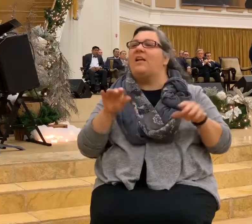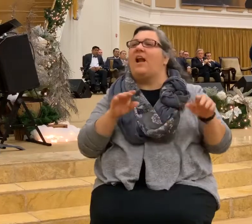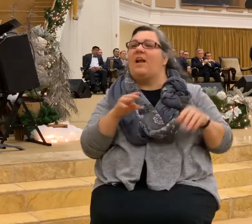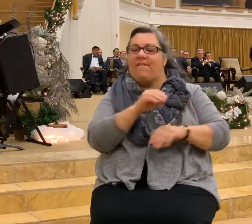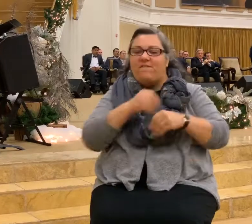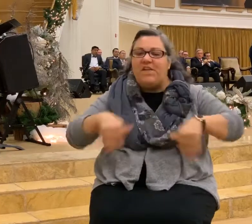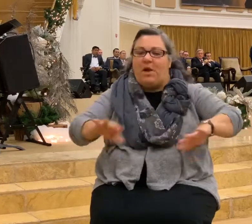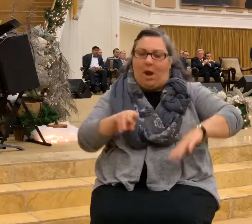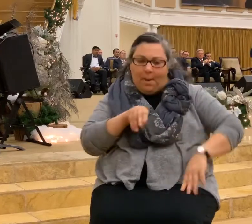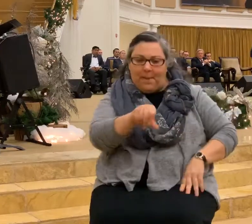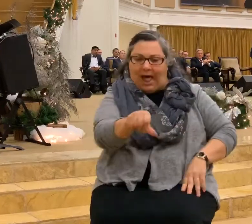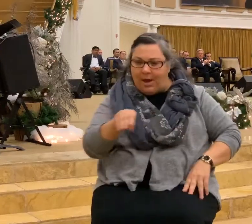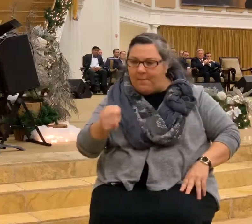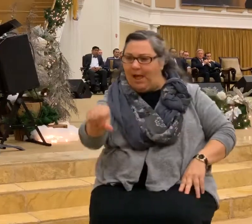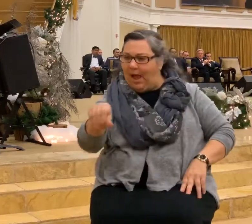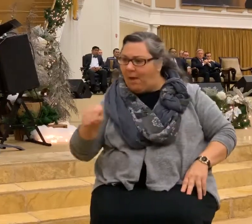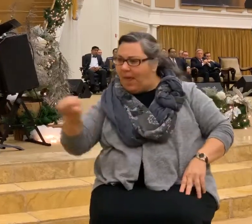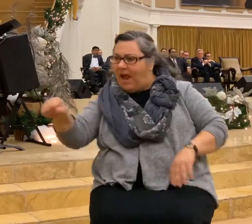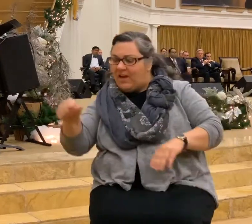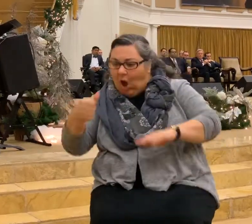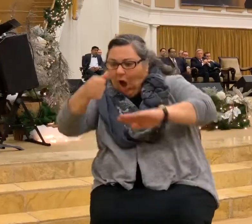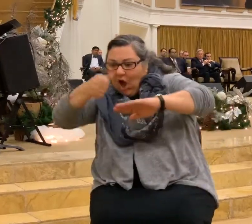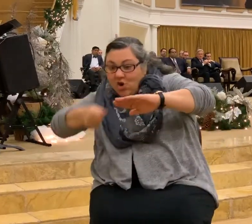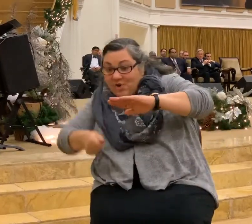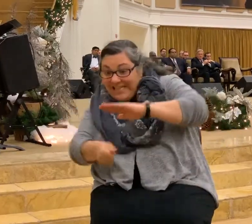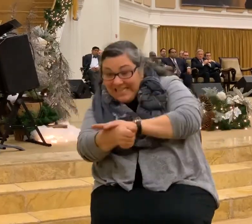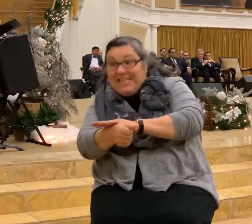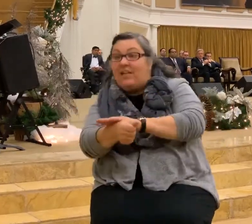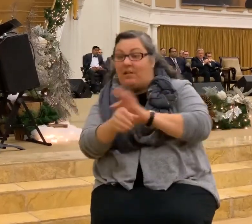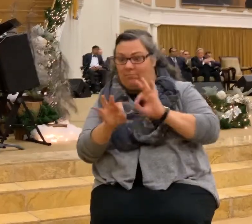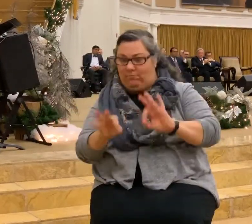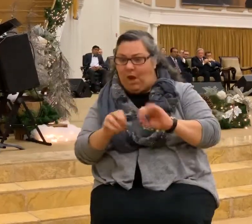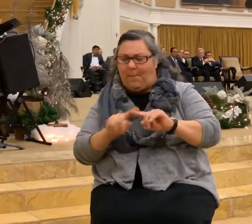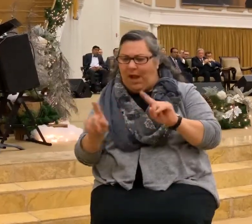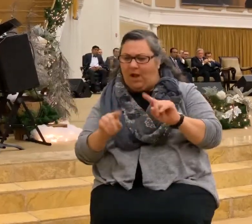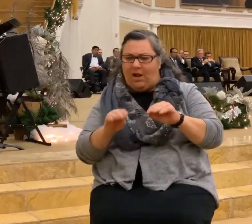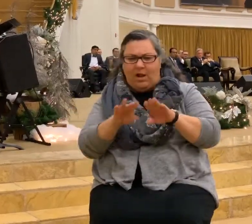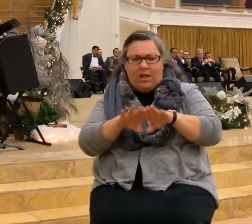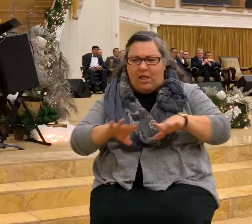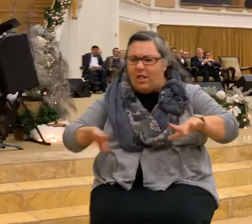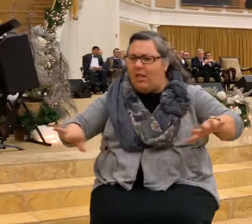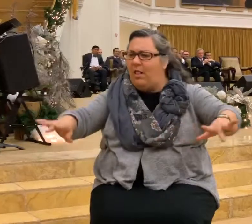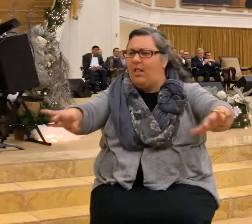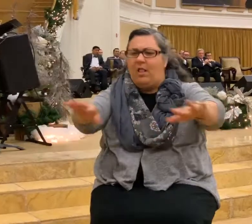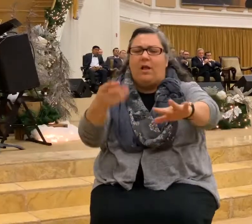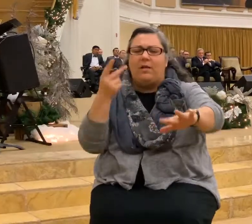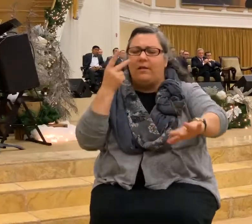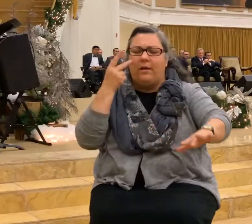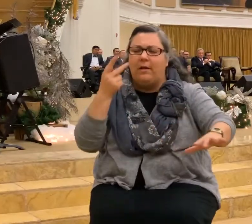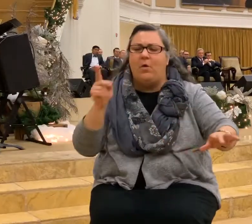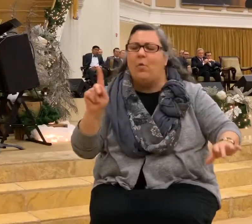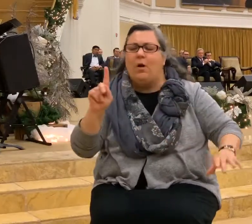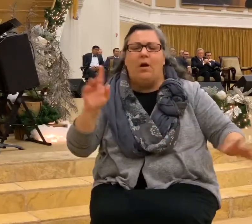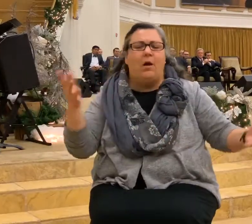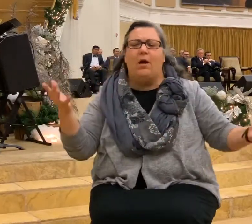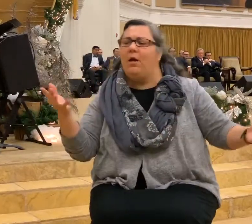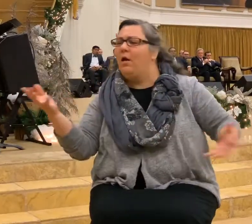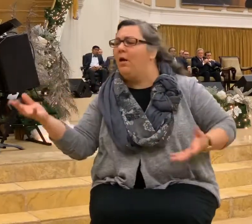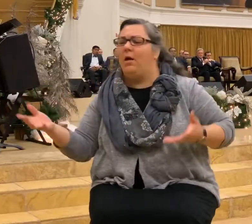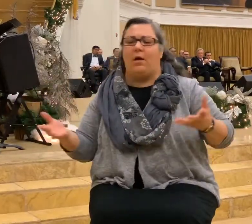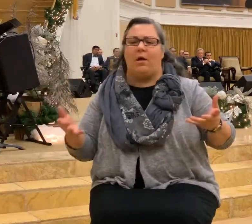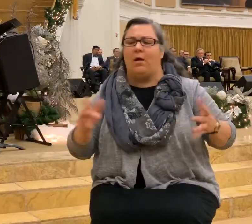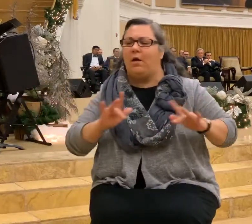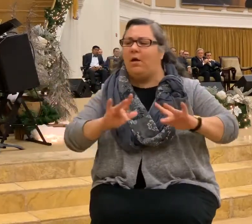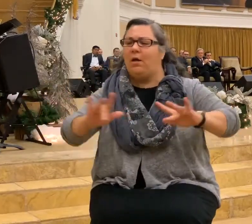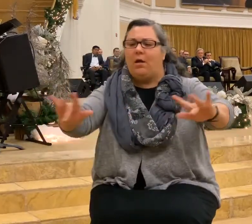like underneath is this heart, but over the top of it is a field that's been planted with corn or grain. And you can't even see what's down there. He said, that's the way my heart